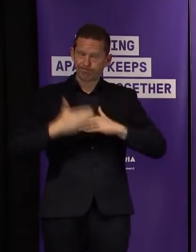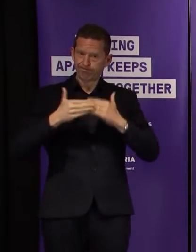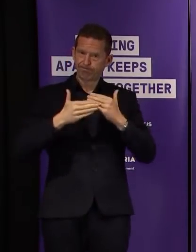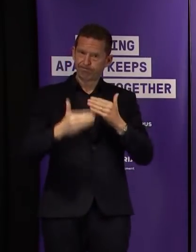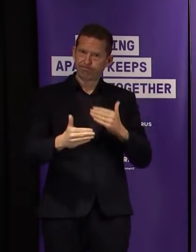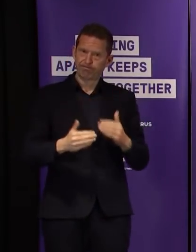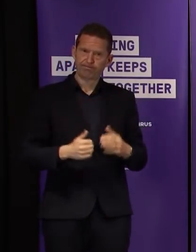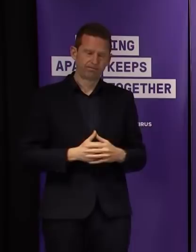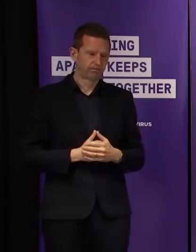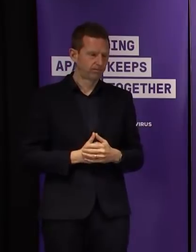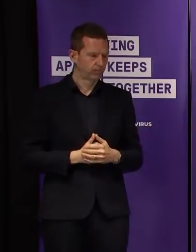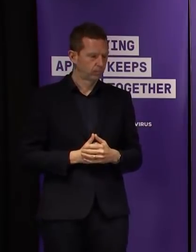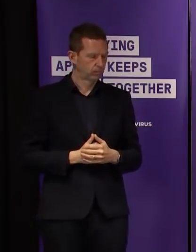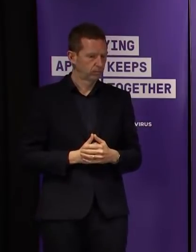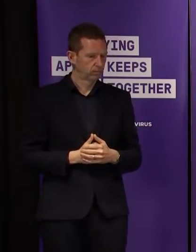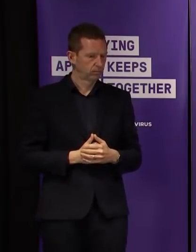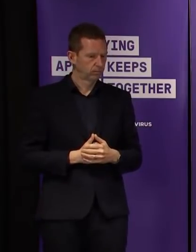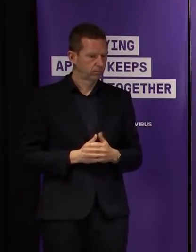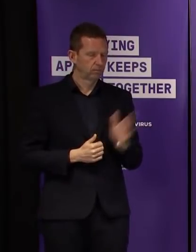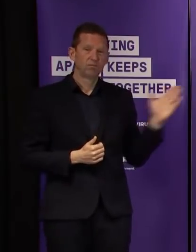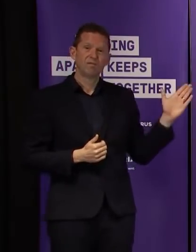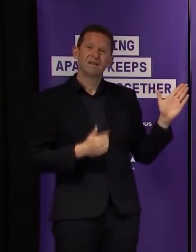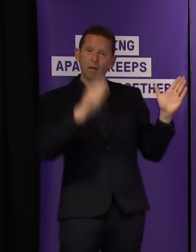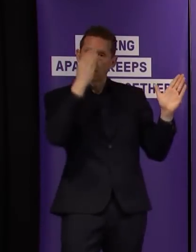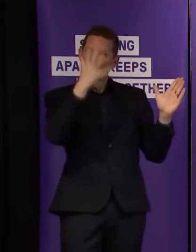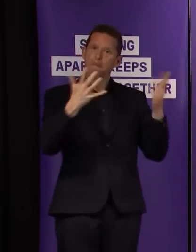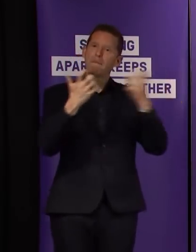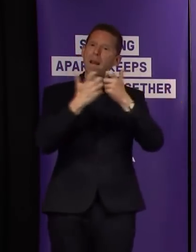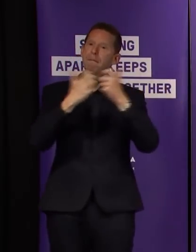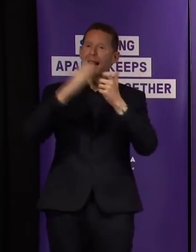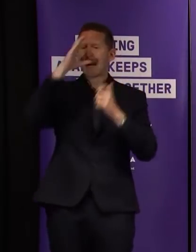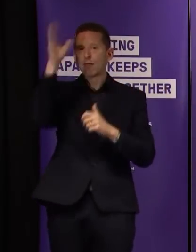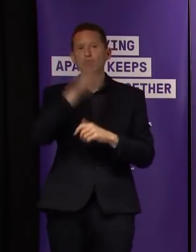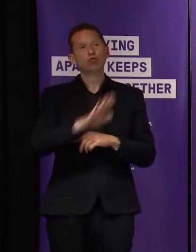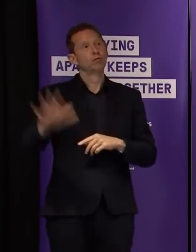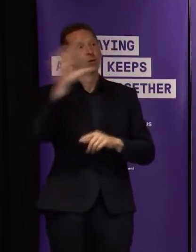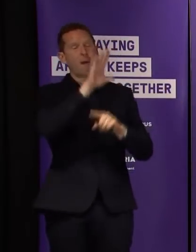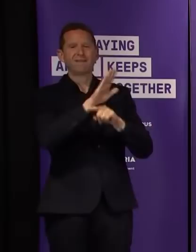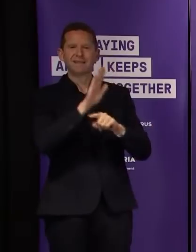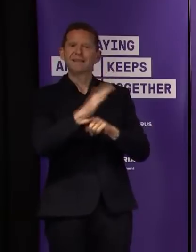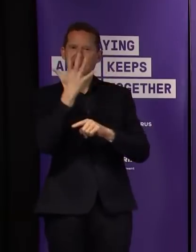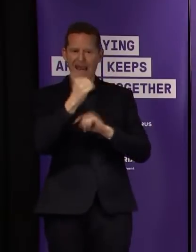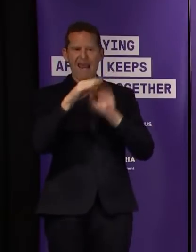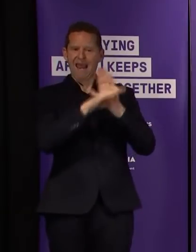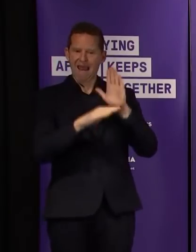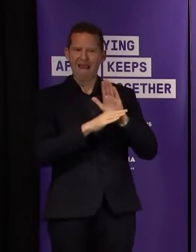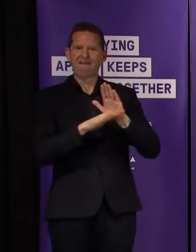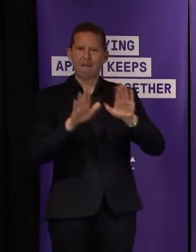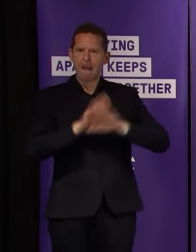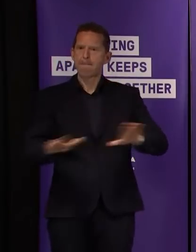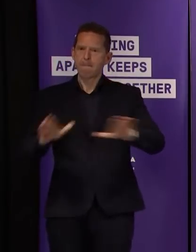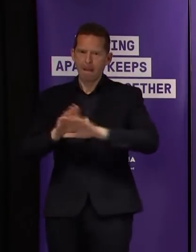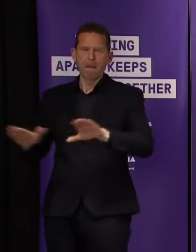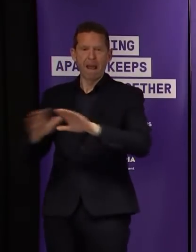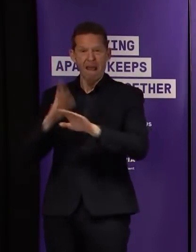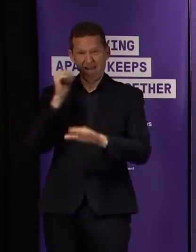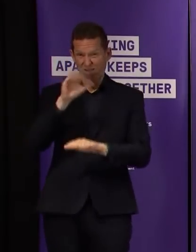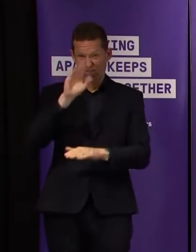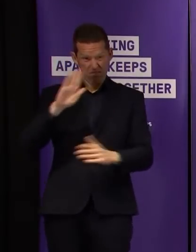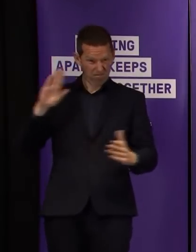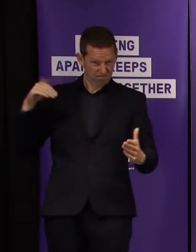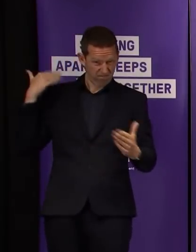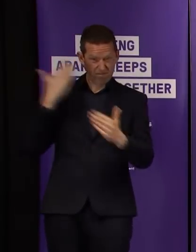guess? There are many, many countries that have had restrictions of one kind or another that have been ongoing from February